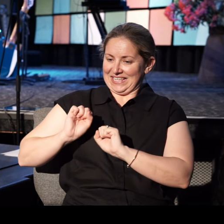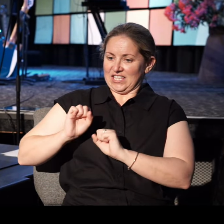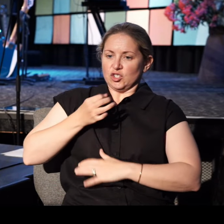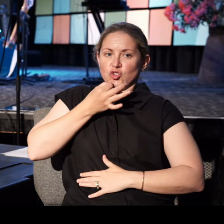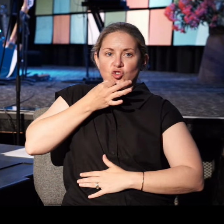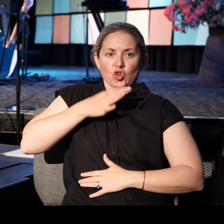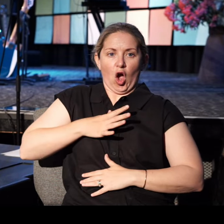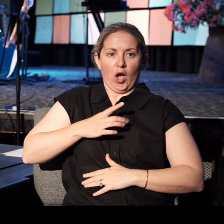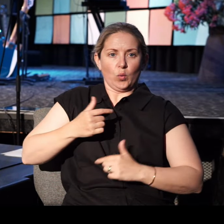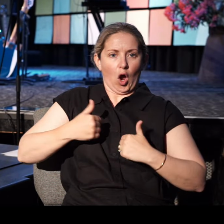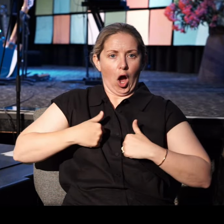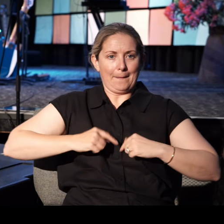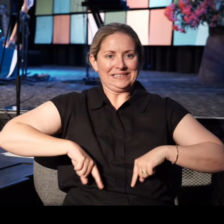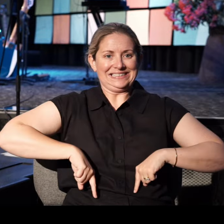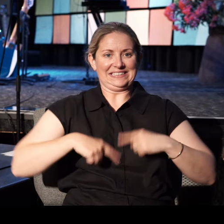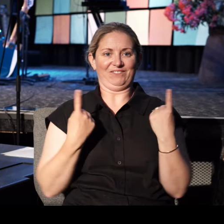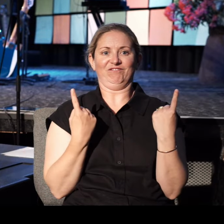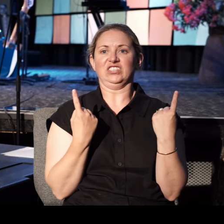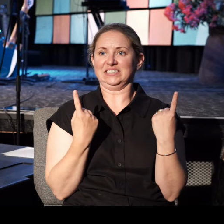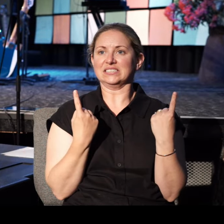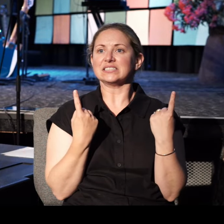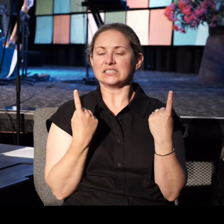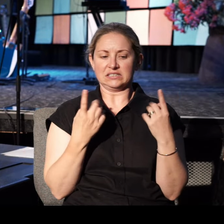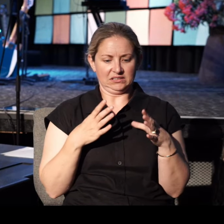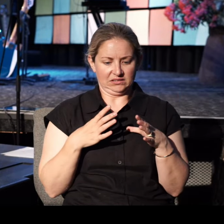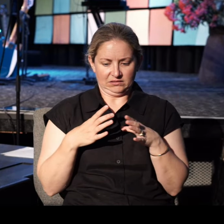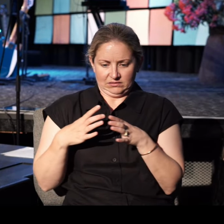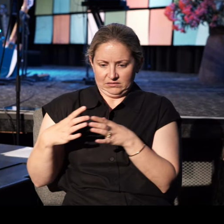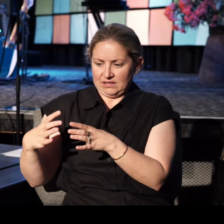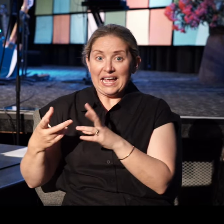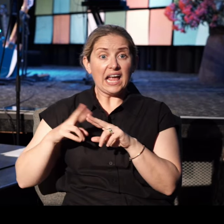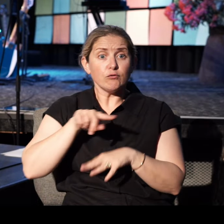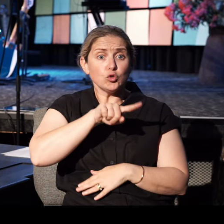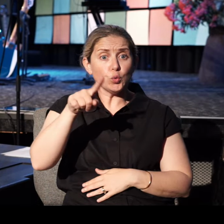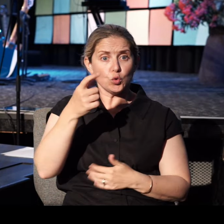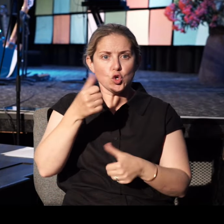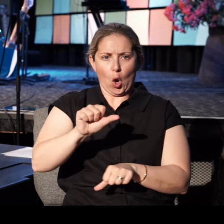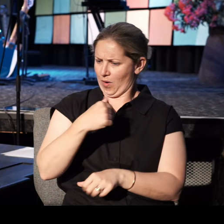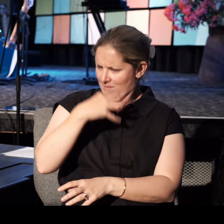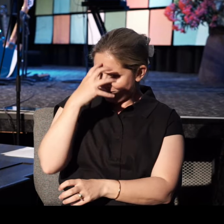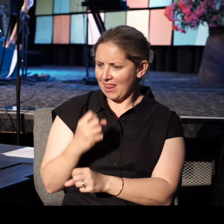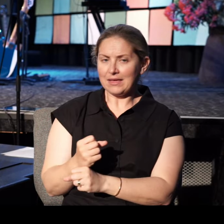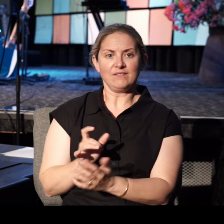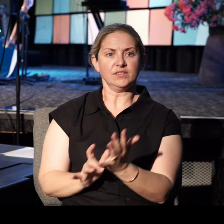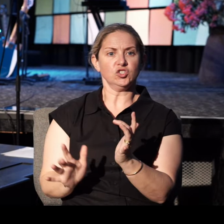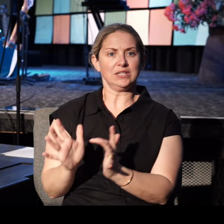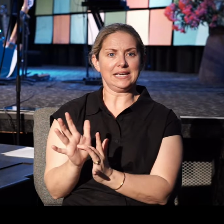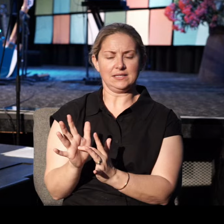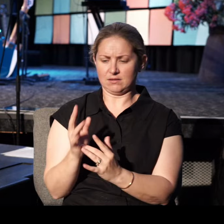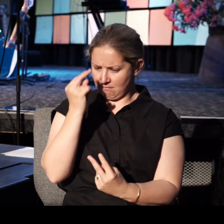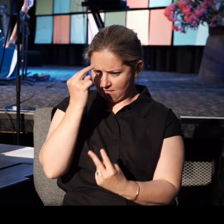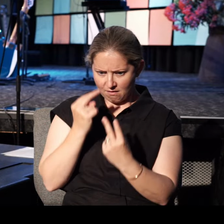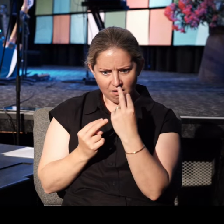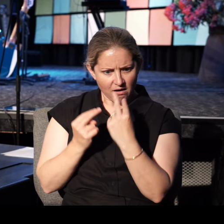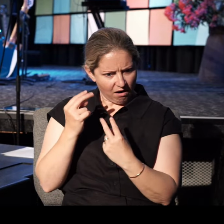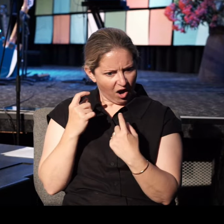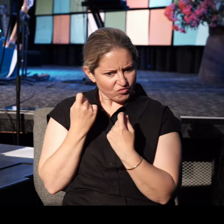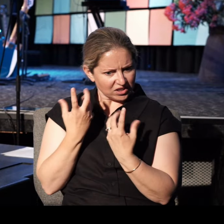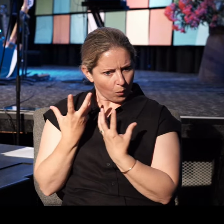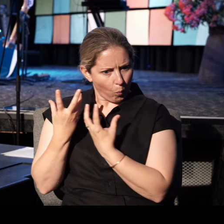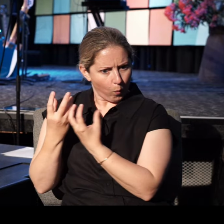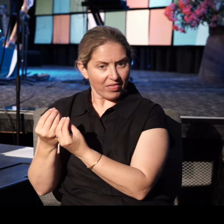person's life. Because the consequence of knowing this to be true about yourself, the consequence actually of even seeing Christ when he appears, look at verse